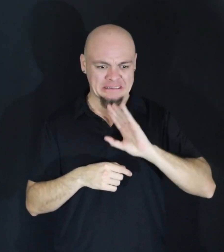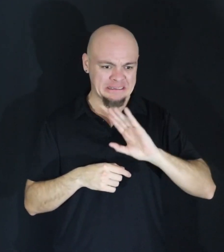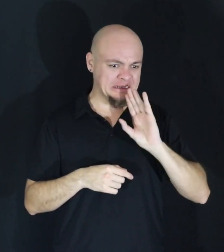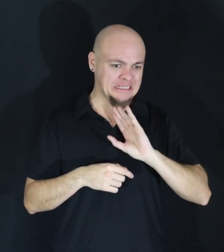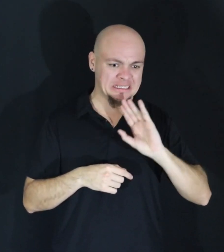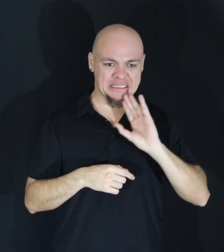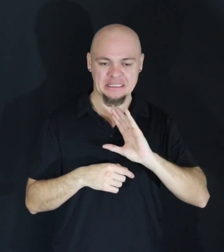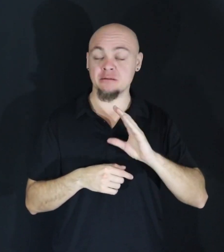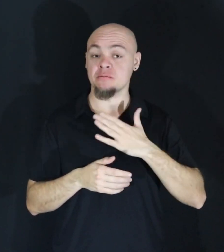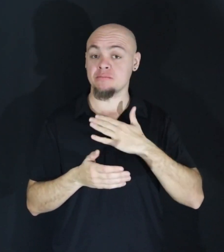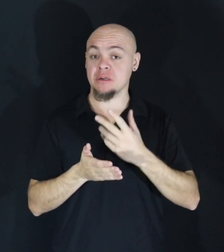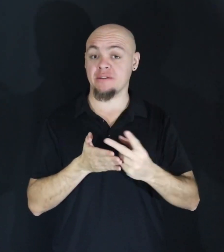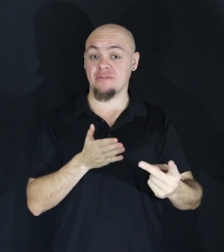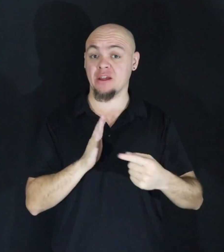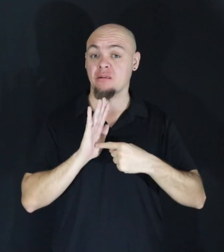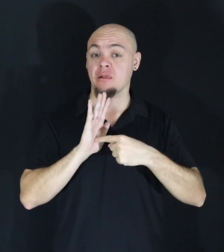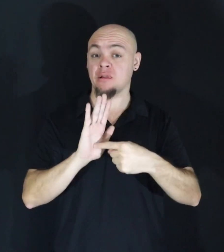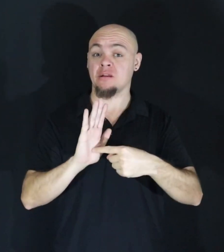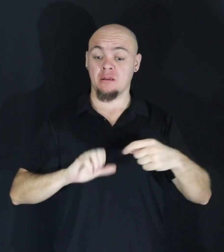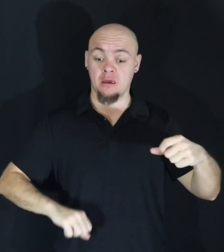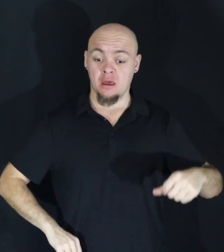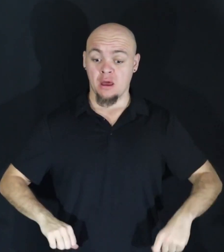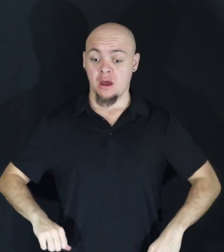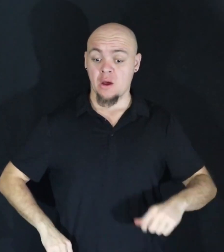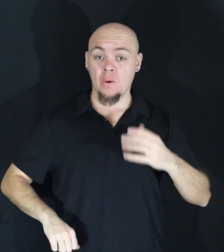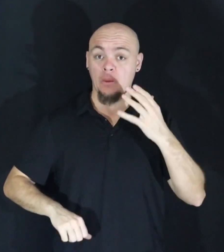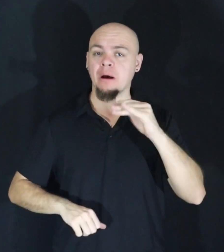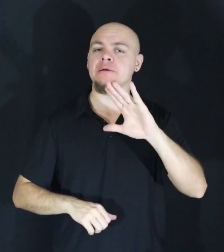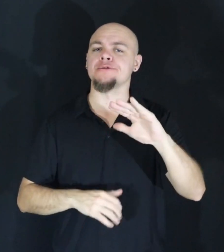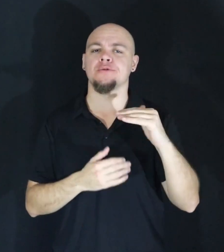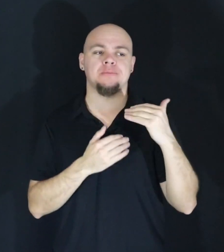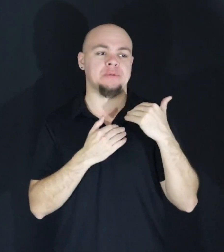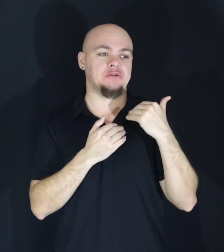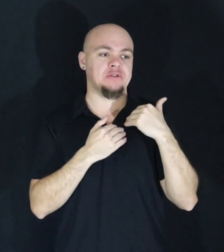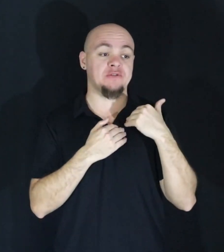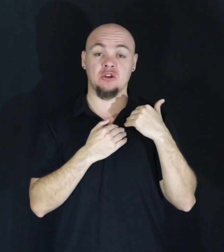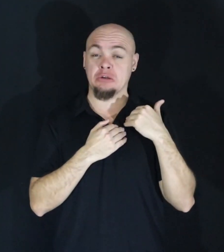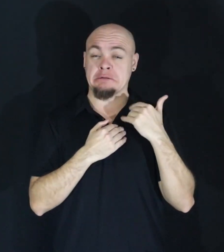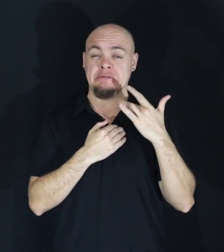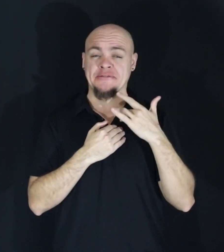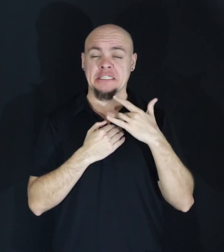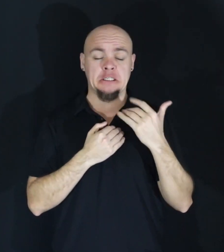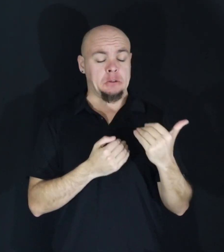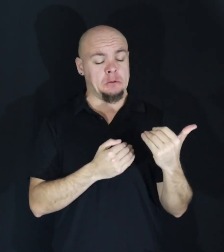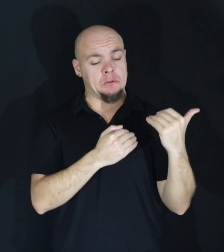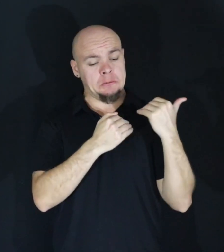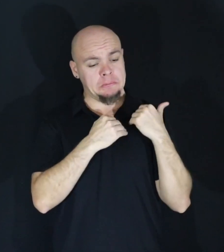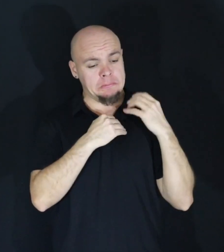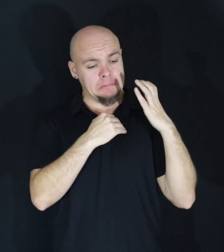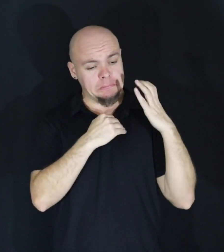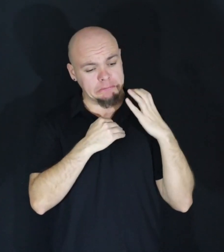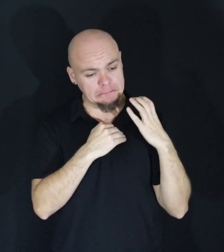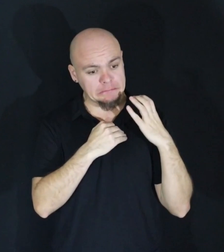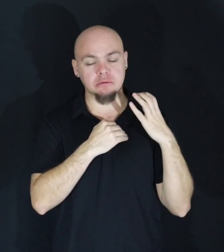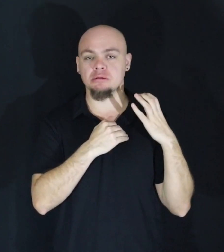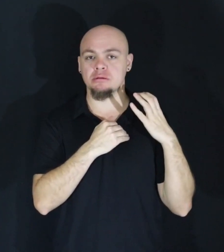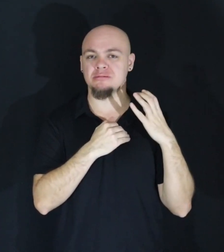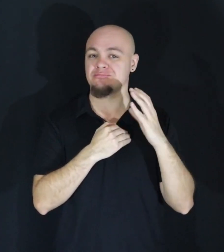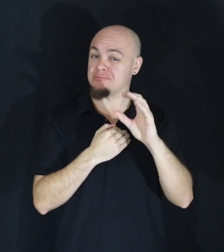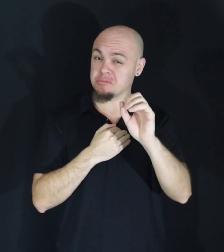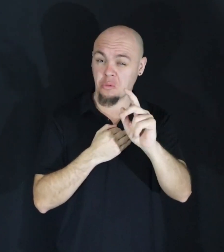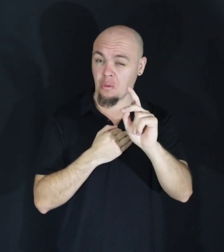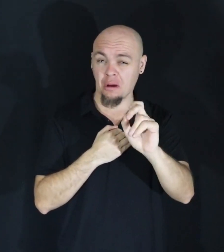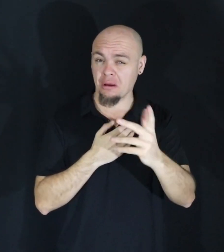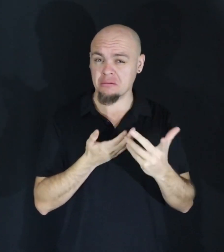my failures to you because if you felt burdened by your behaviors, it's okay. I've made mistakes too, huge